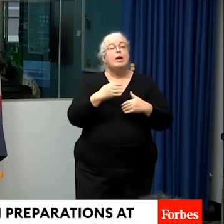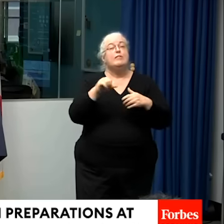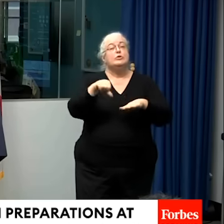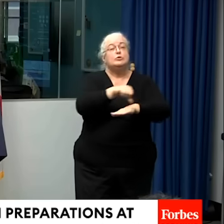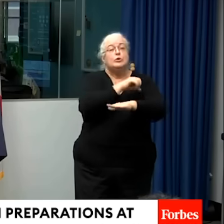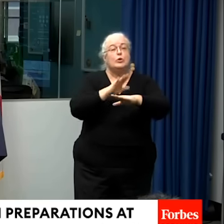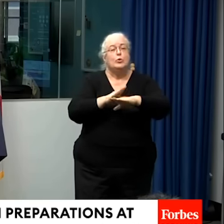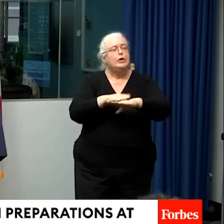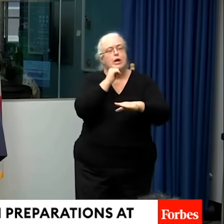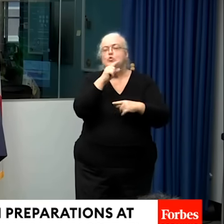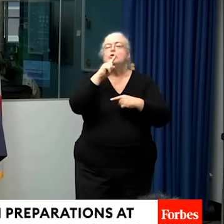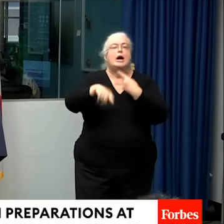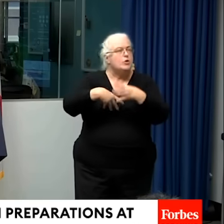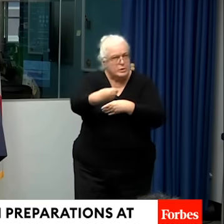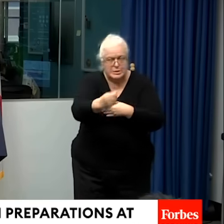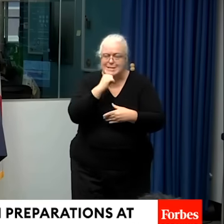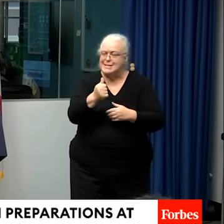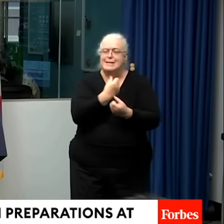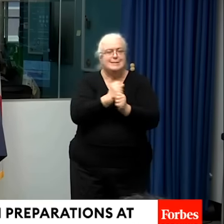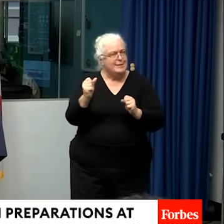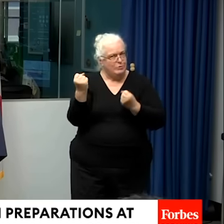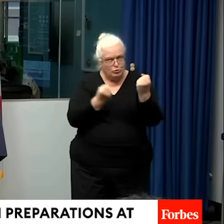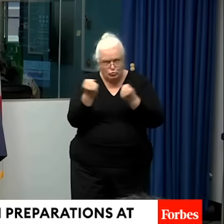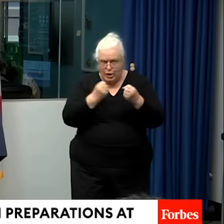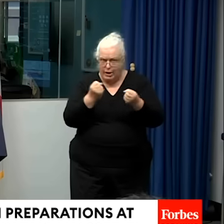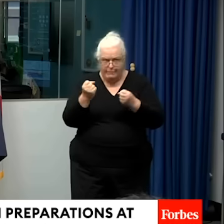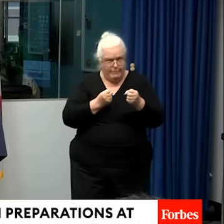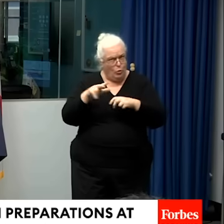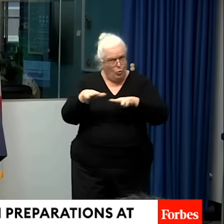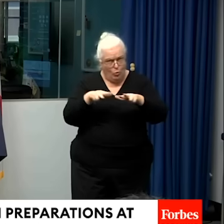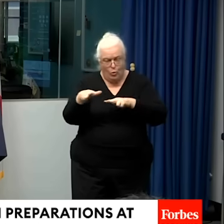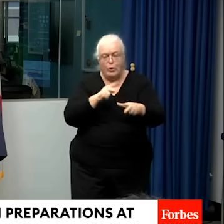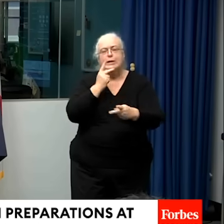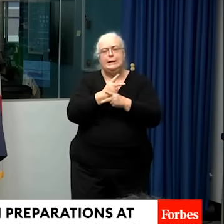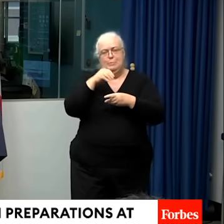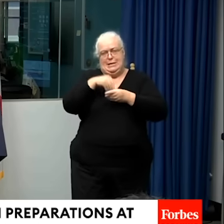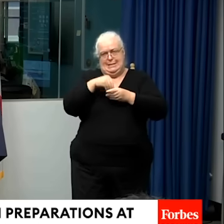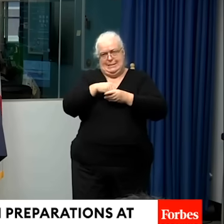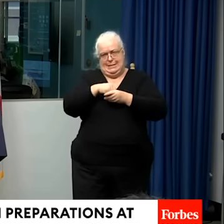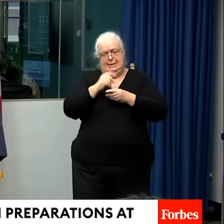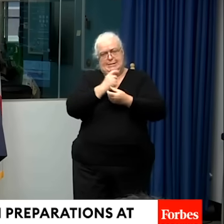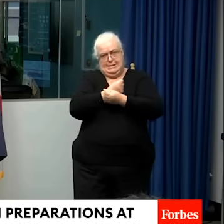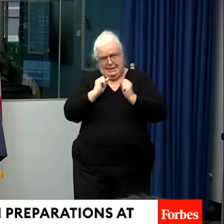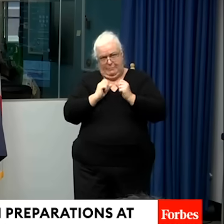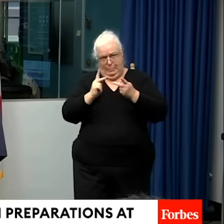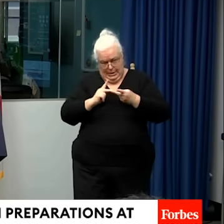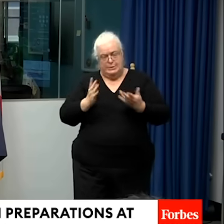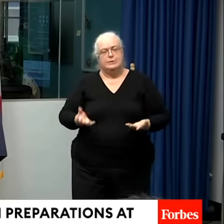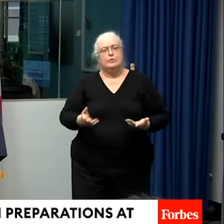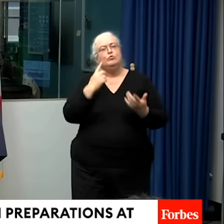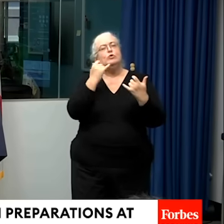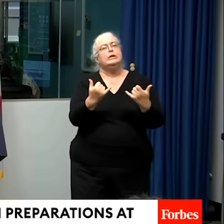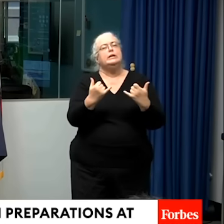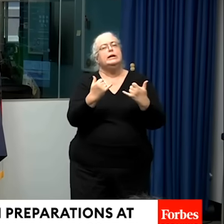go outside right now. It is not safe to walk or drive. Please stay indoors in an interior room of your house or business. Right